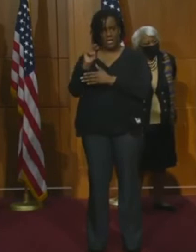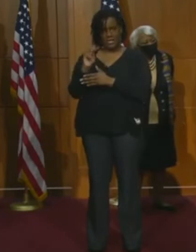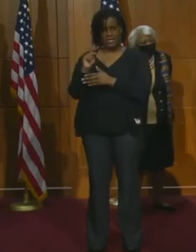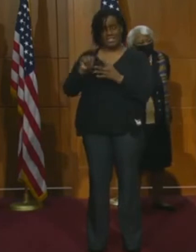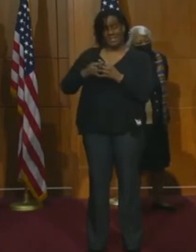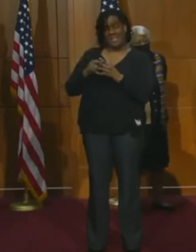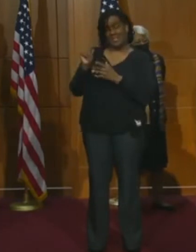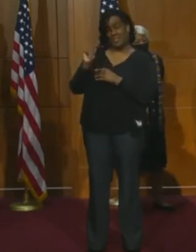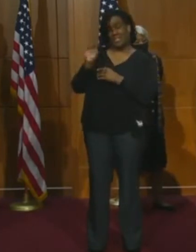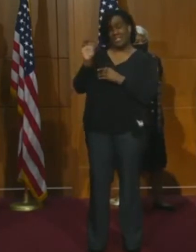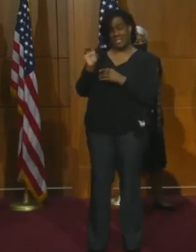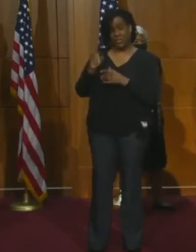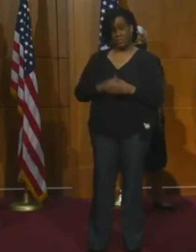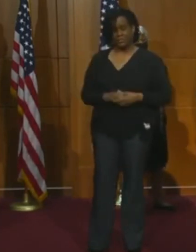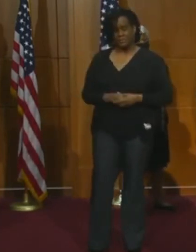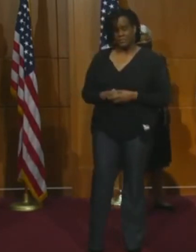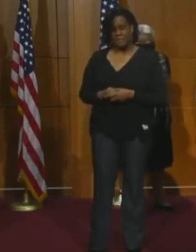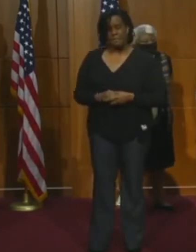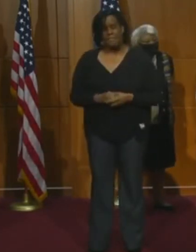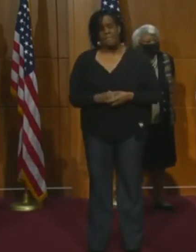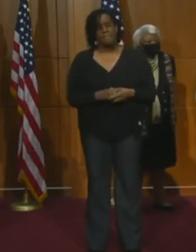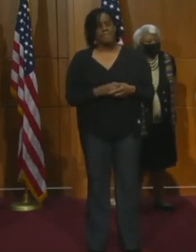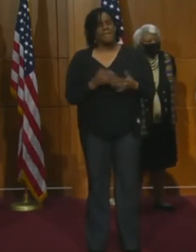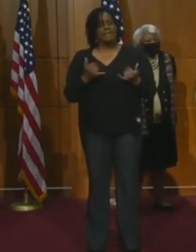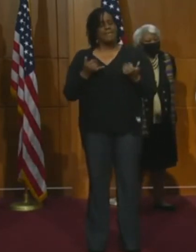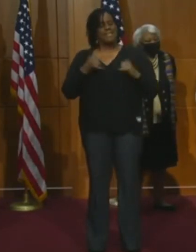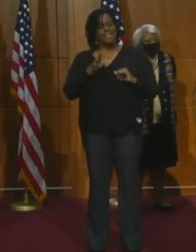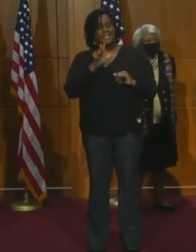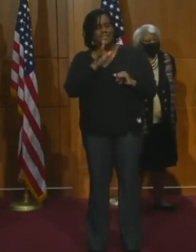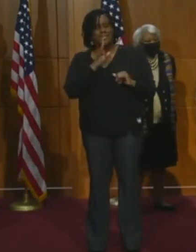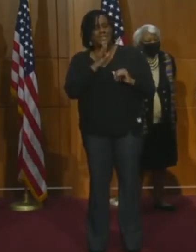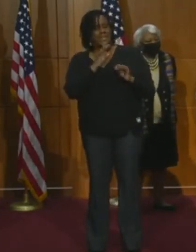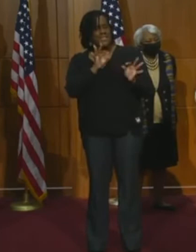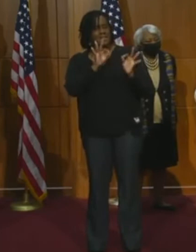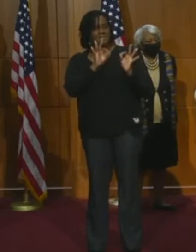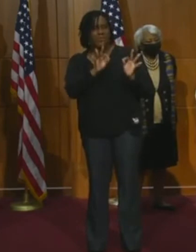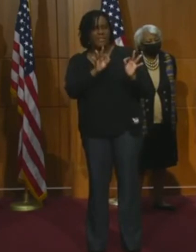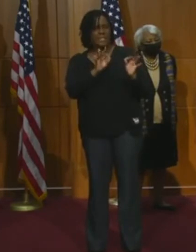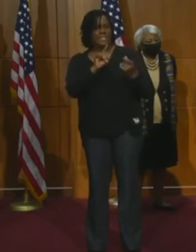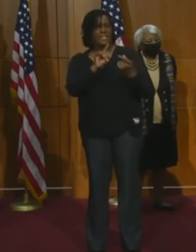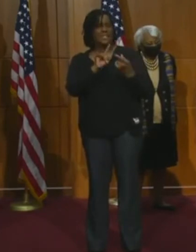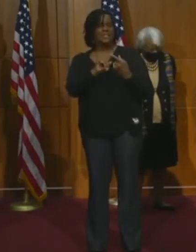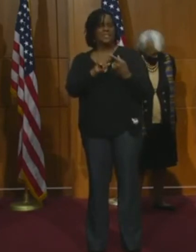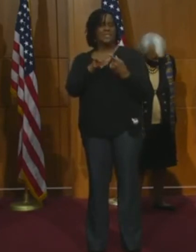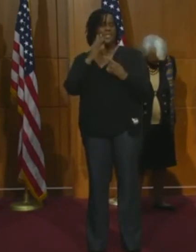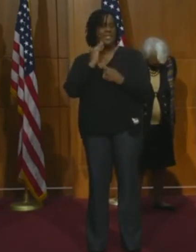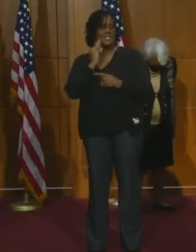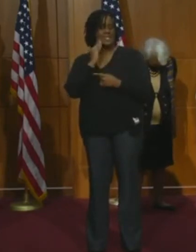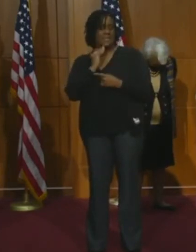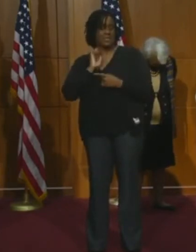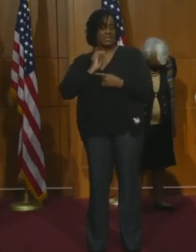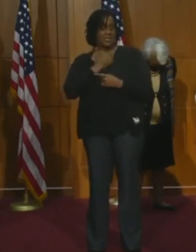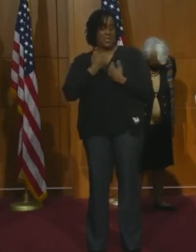20th century. And it speaks so eloquently to the experience that we